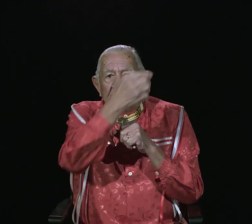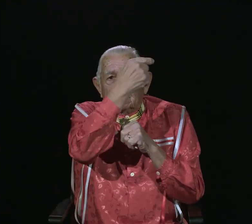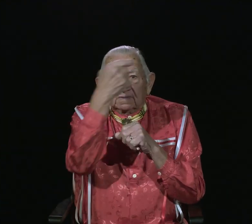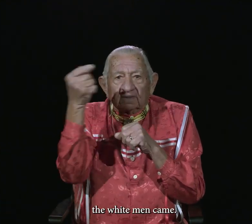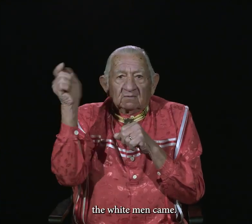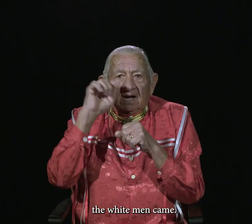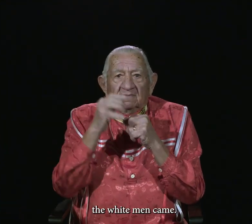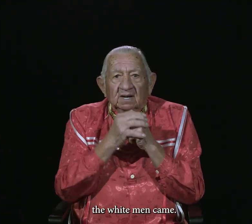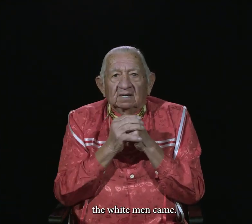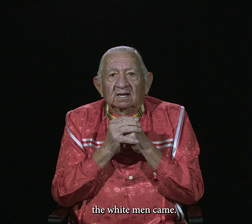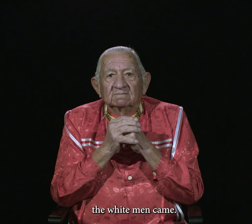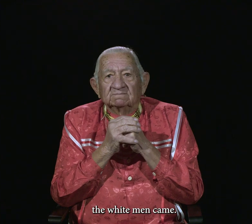the white man came